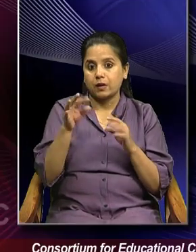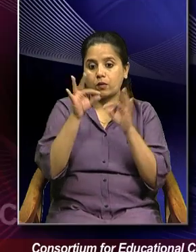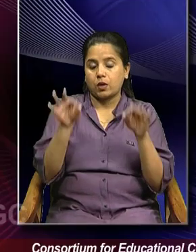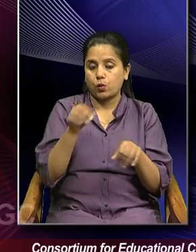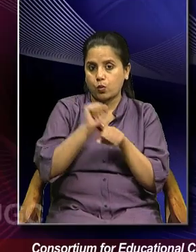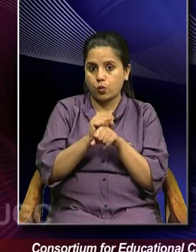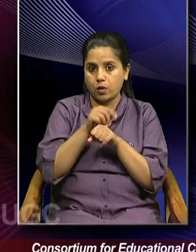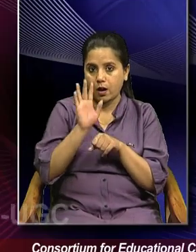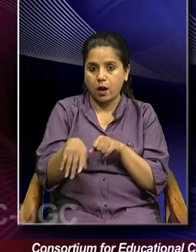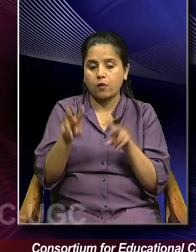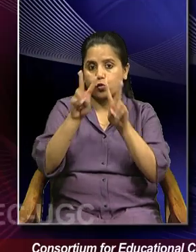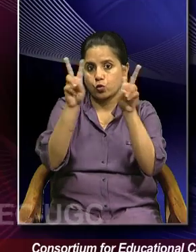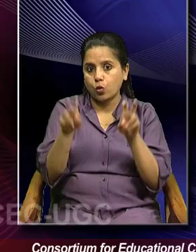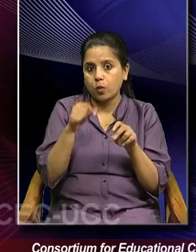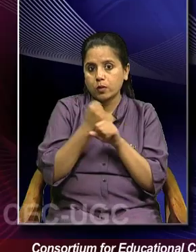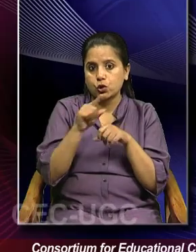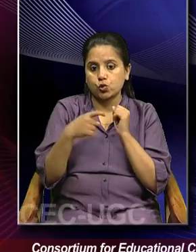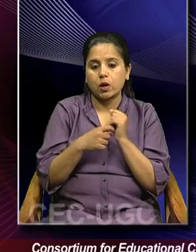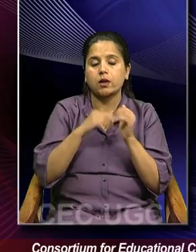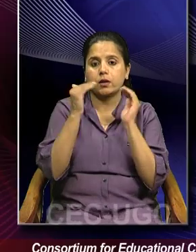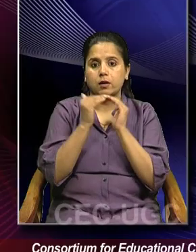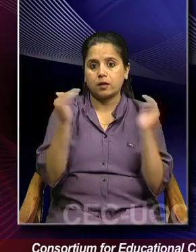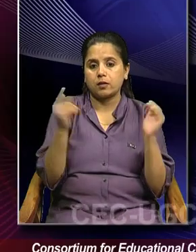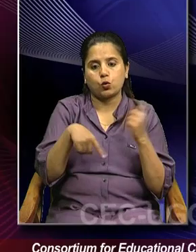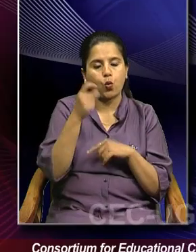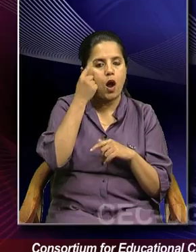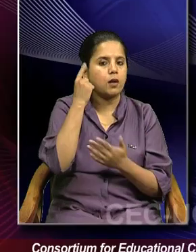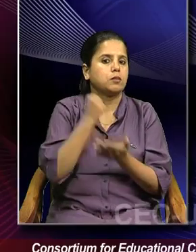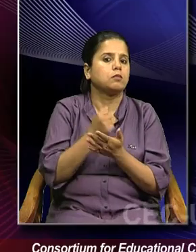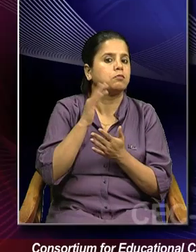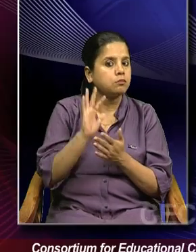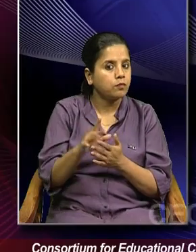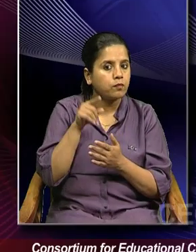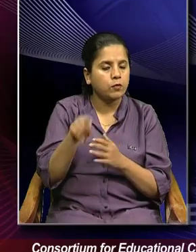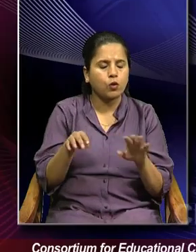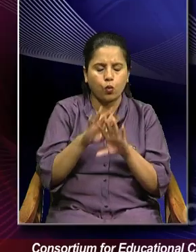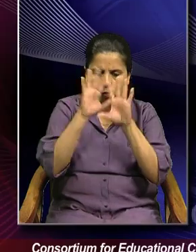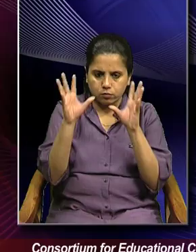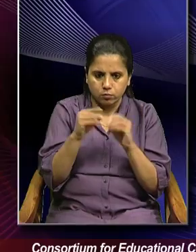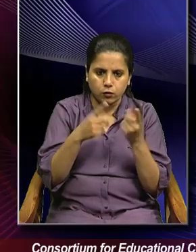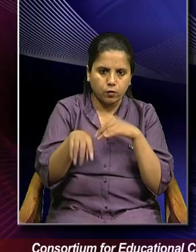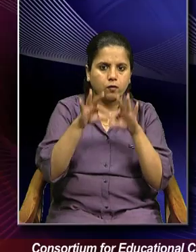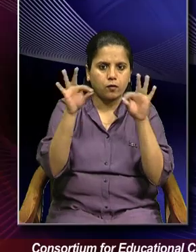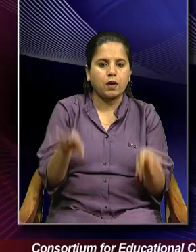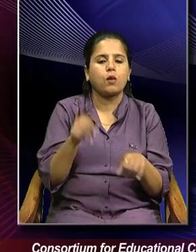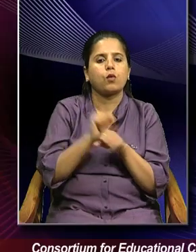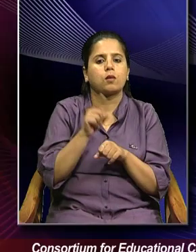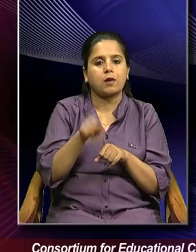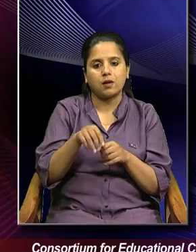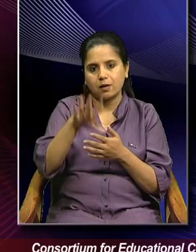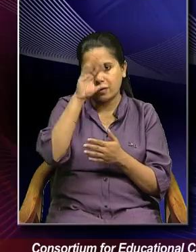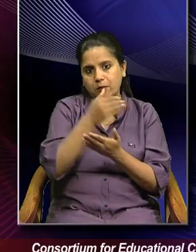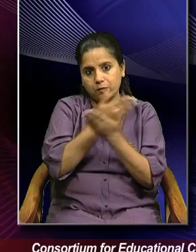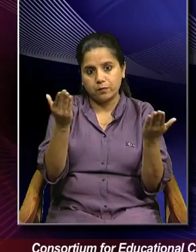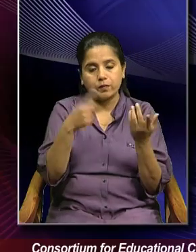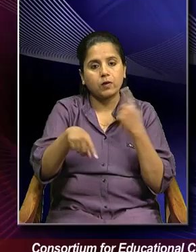issue of gender equality needs to be understood in a very holistic framework. So dear learners, when